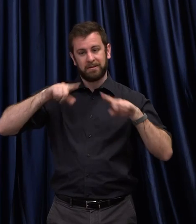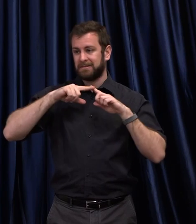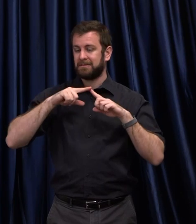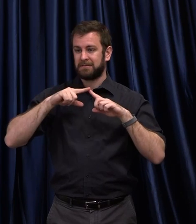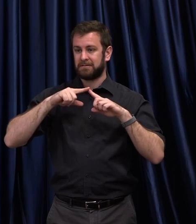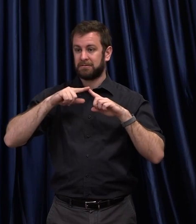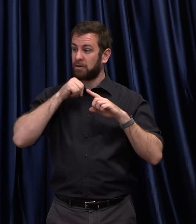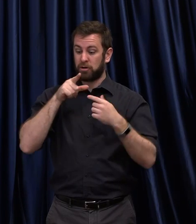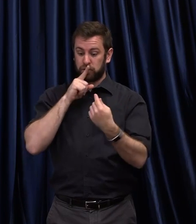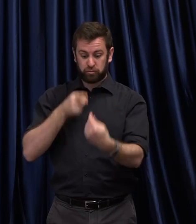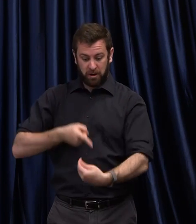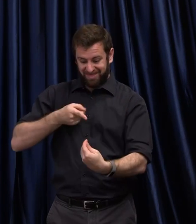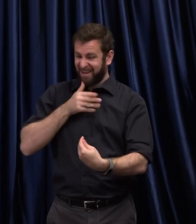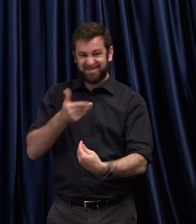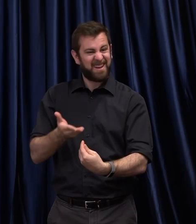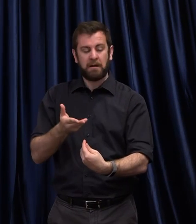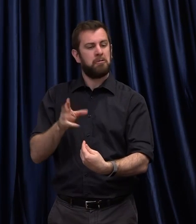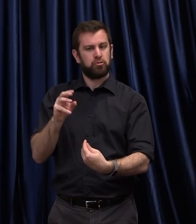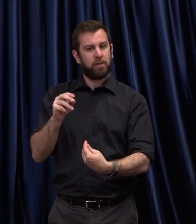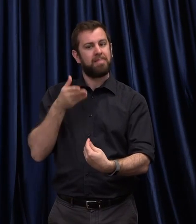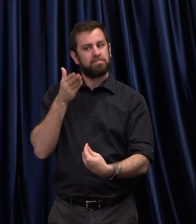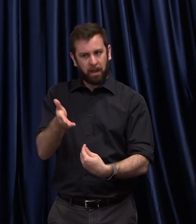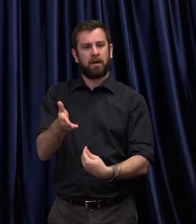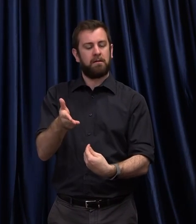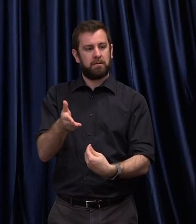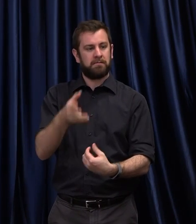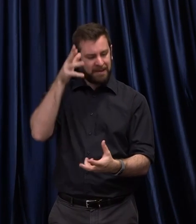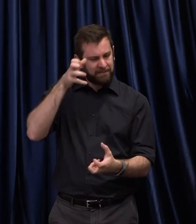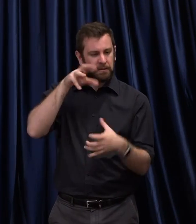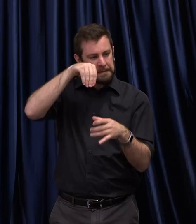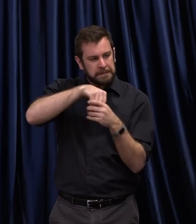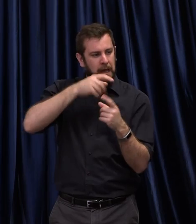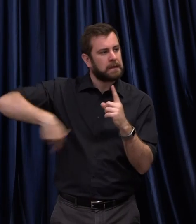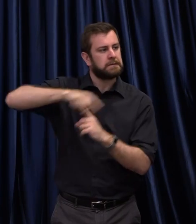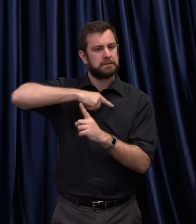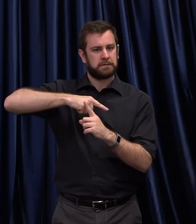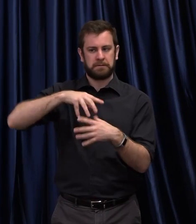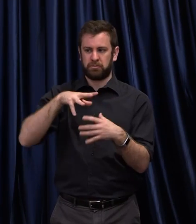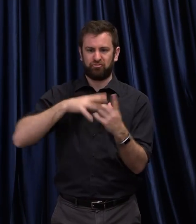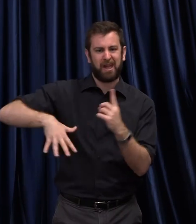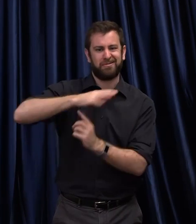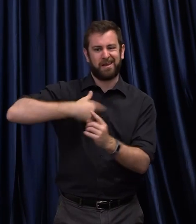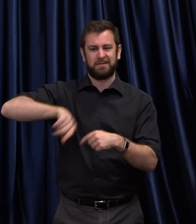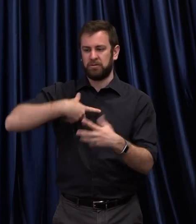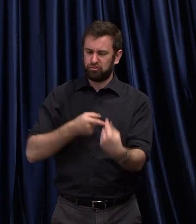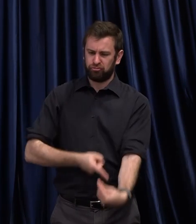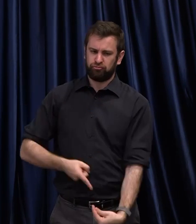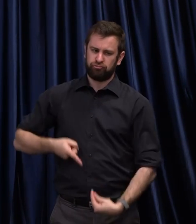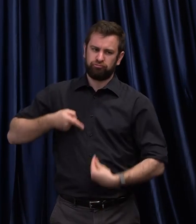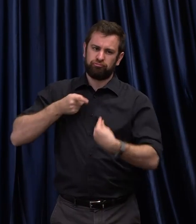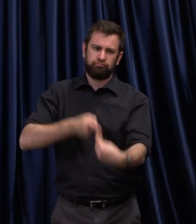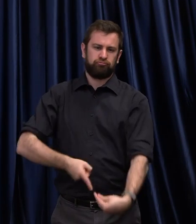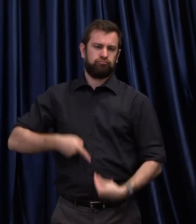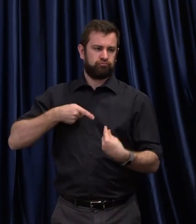exist. The evil one, wa'iyadu billah, is real, and the struggle around us is real.